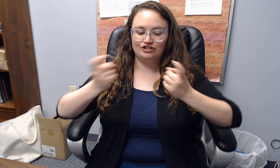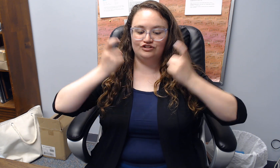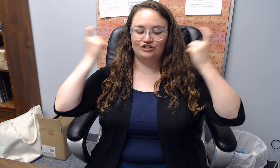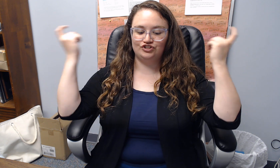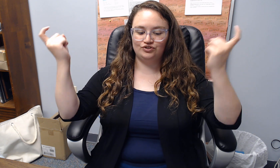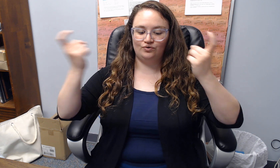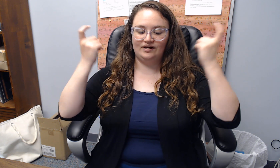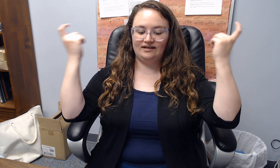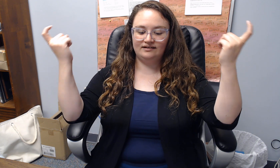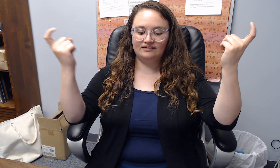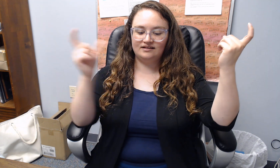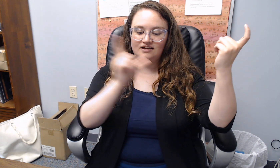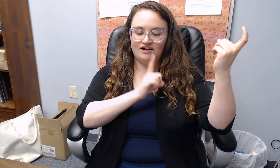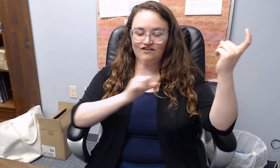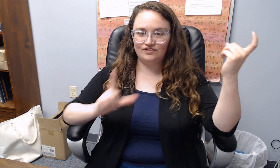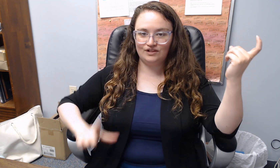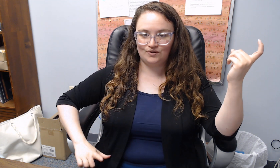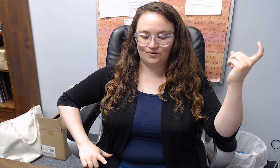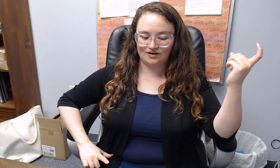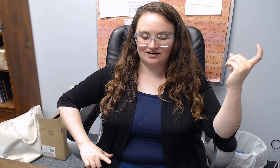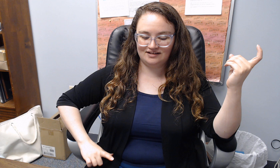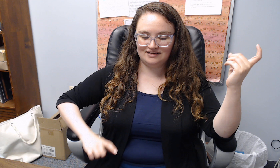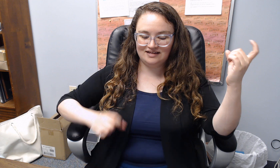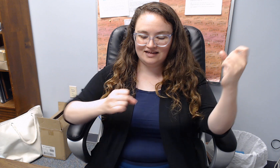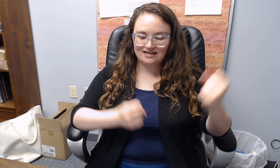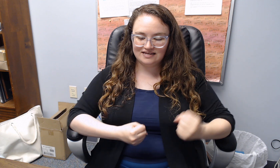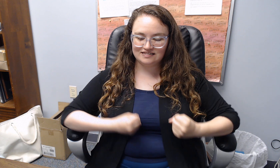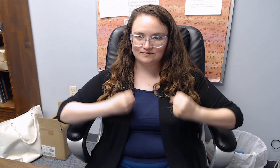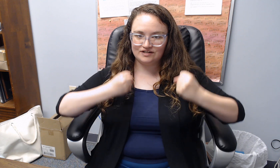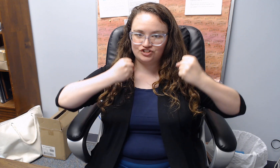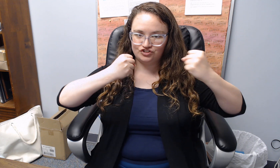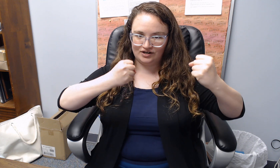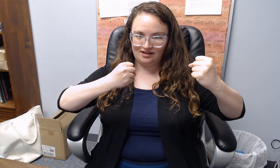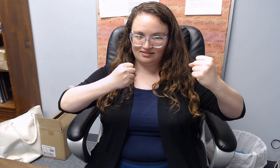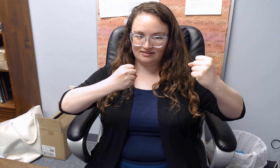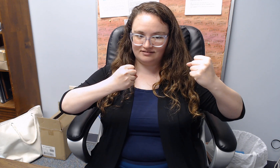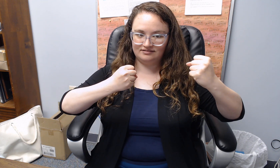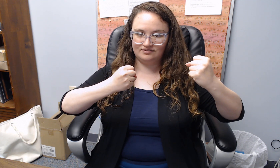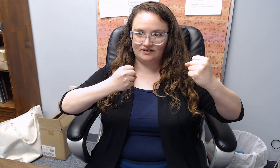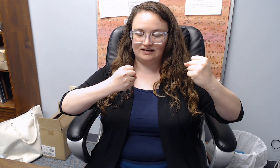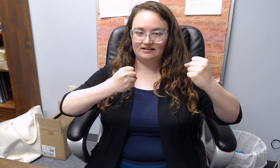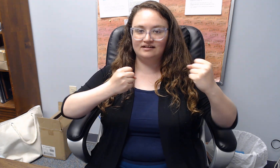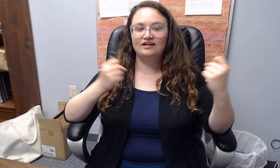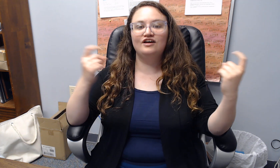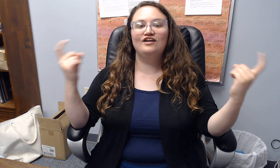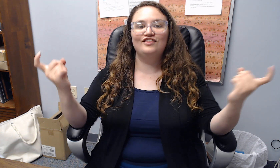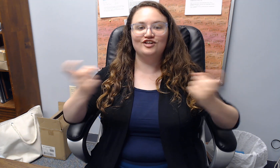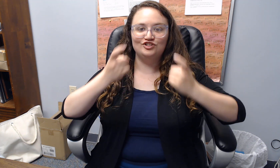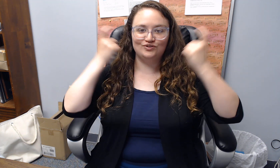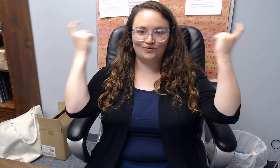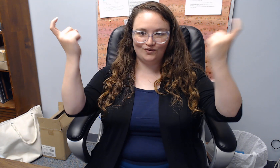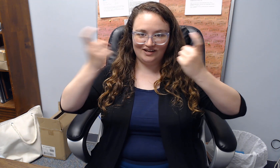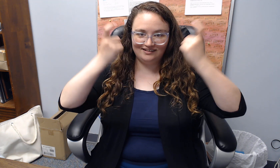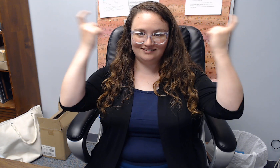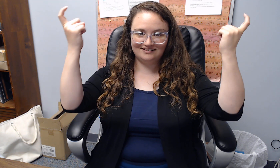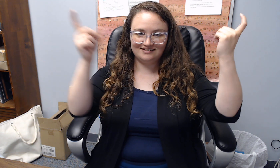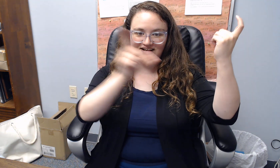The joy of the Lord is my strength. Okay? The joy of